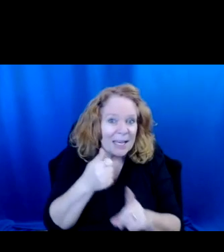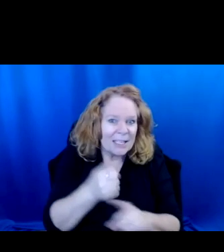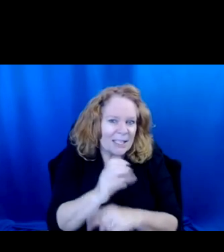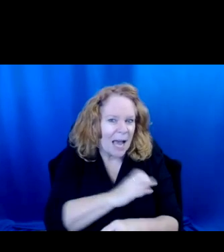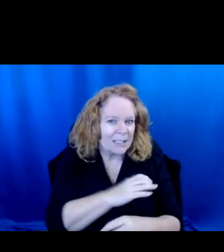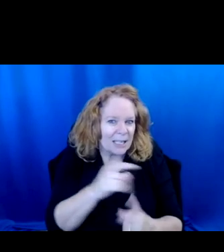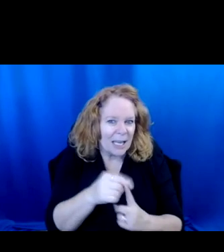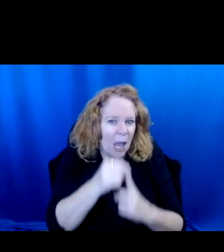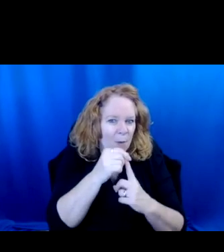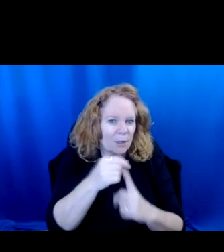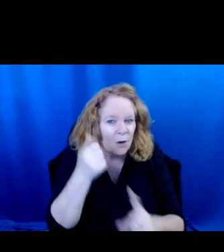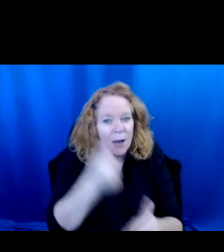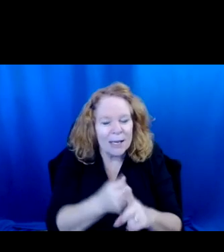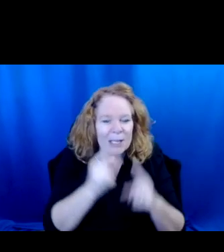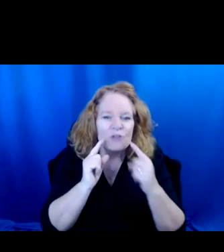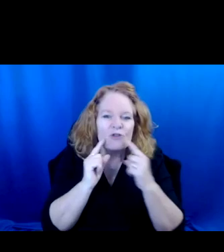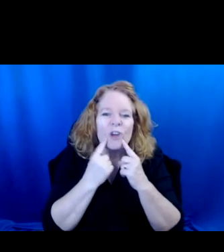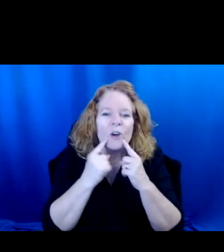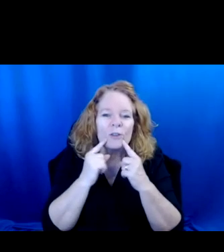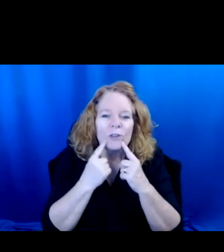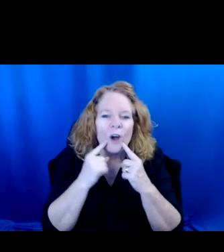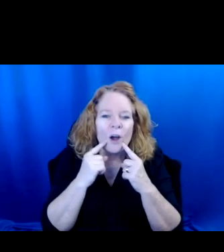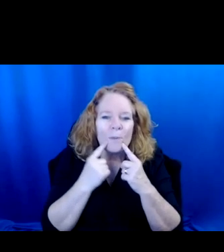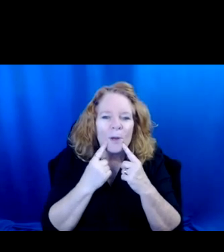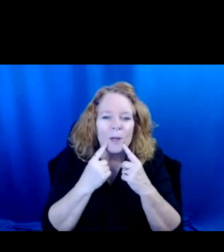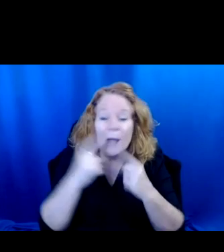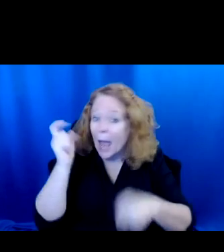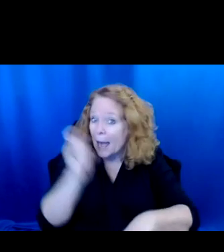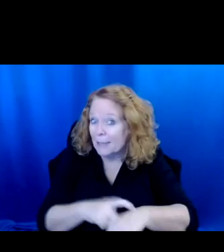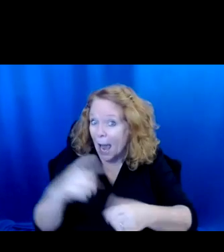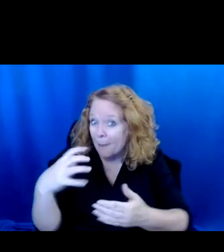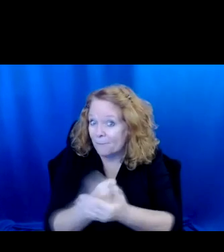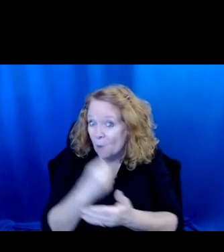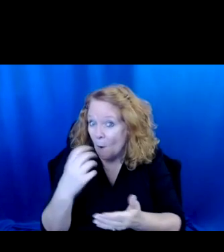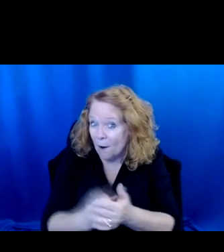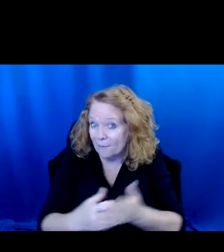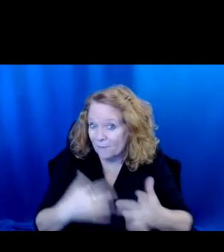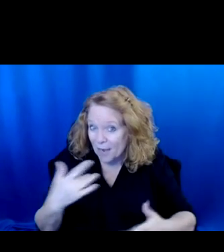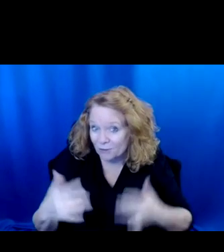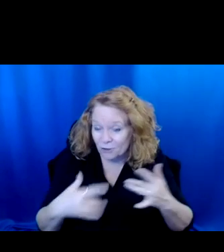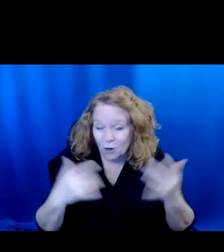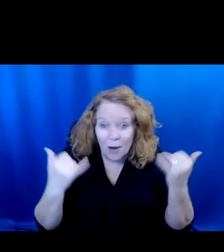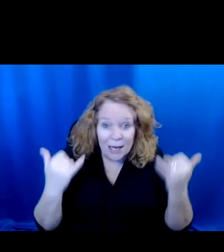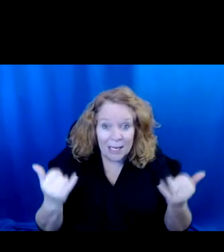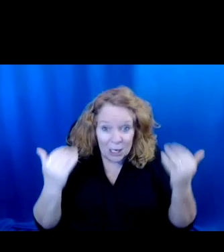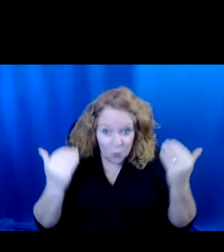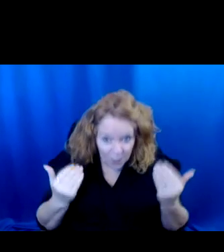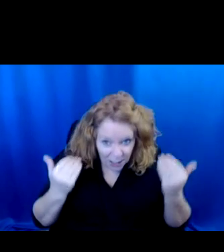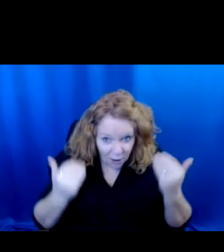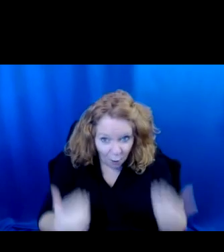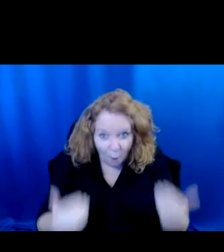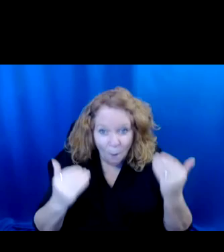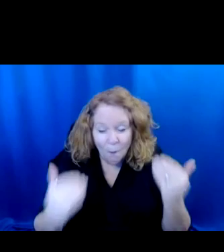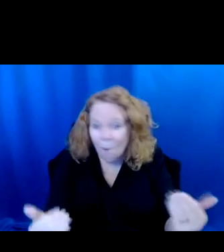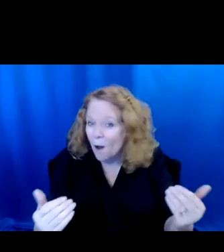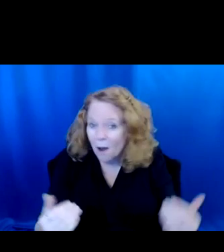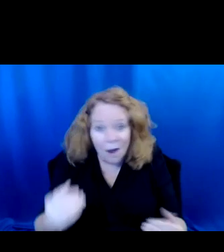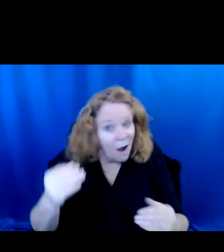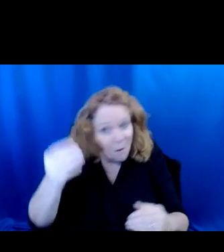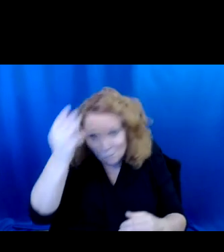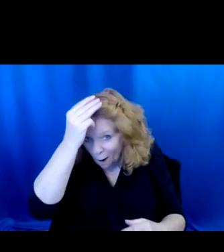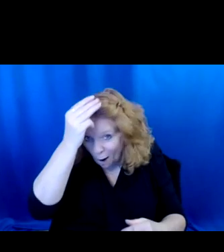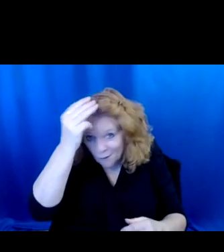a character, he's so charming. A time for adventure, here we go. But Marvin